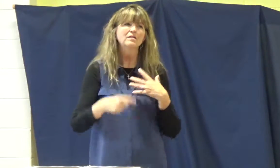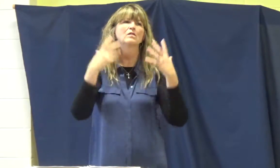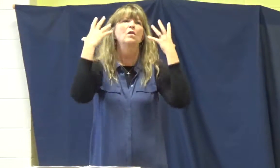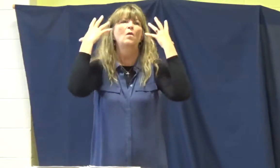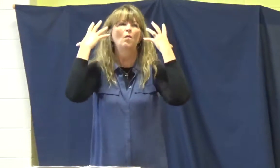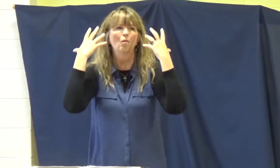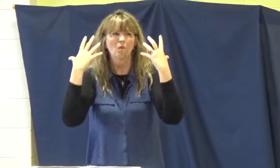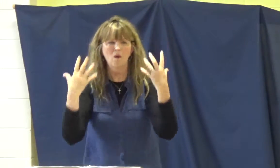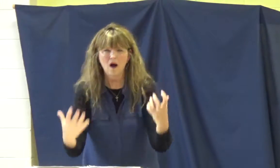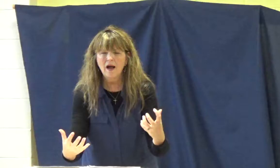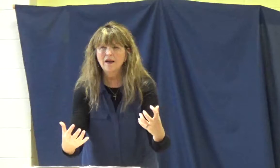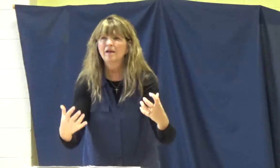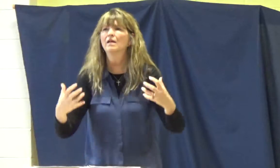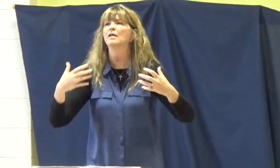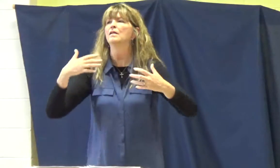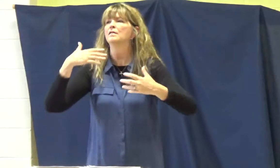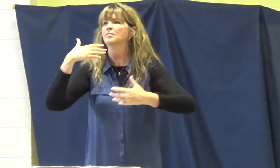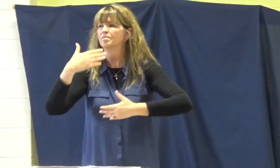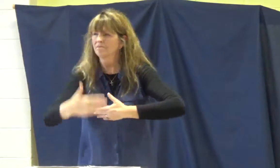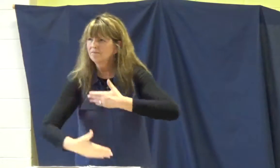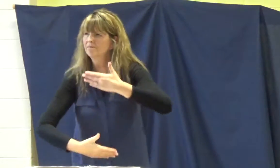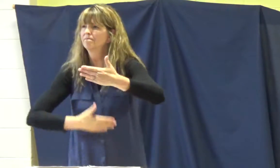Our hearts must want